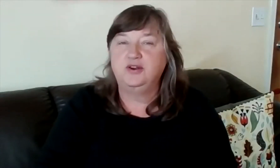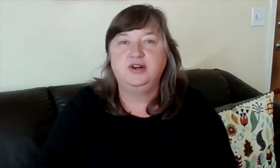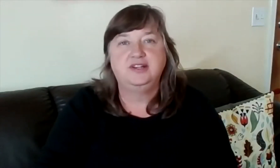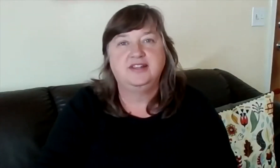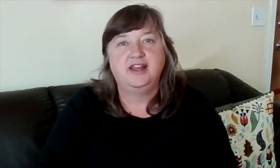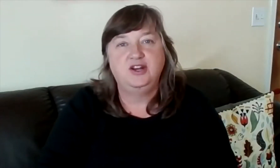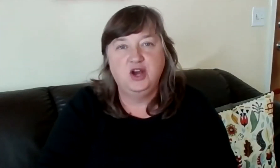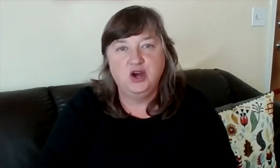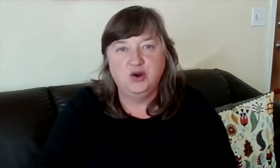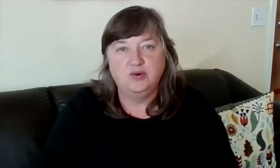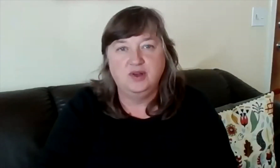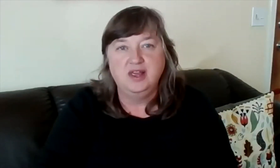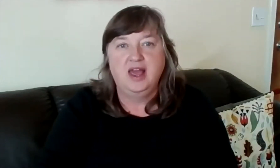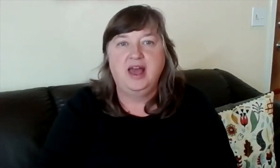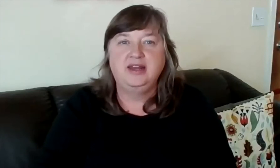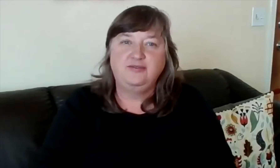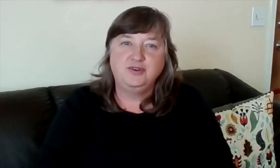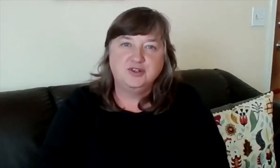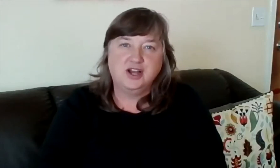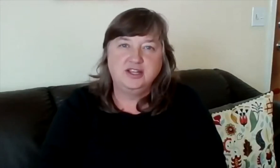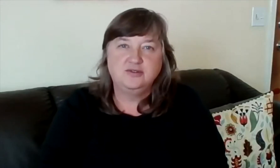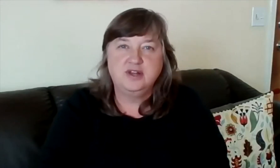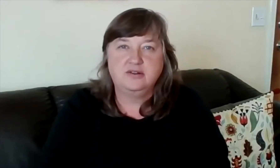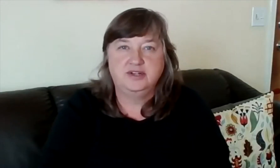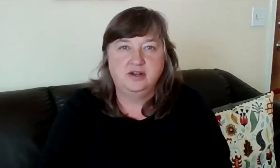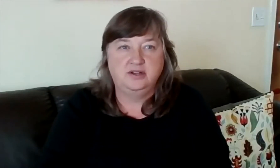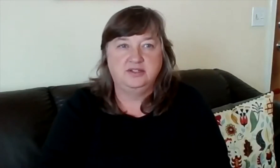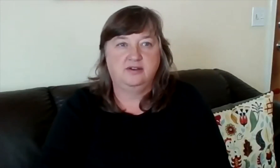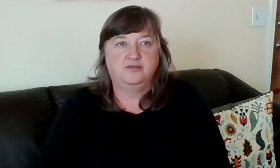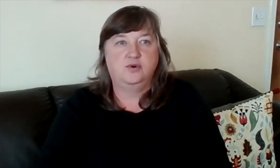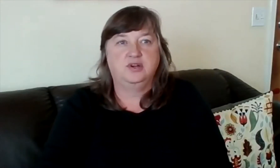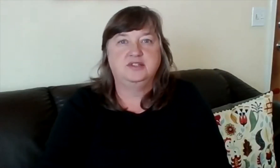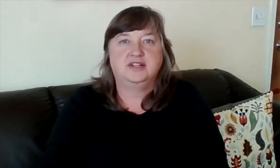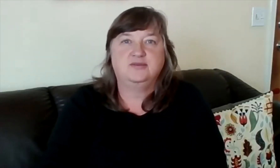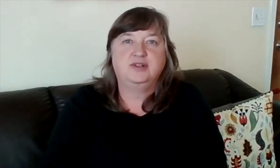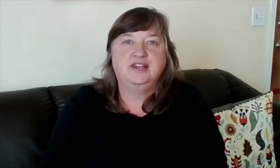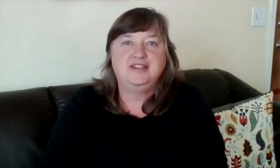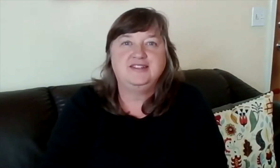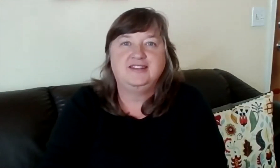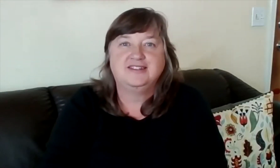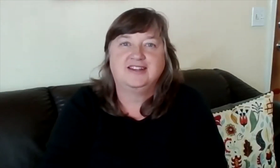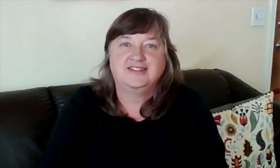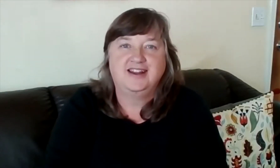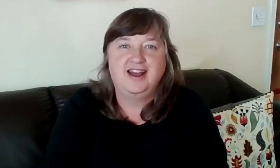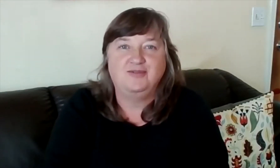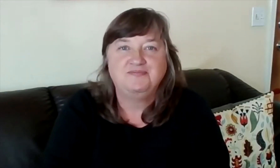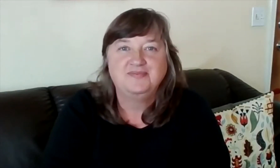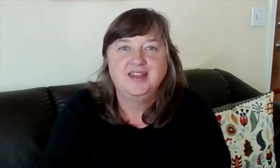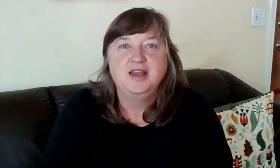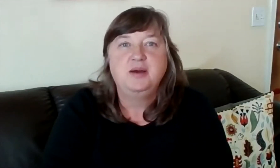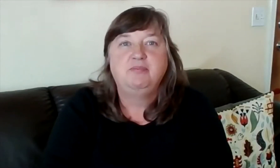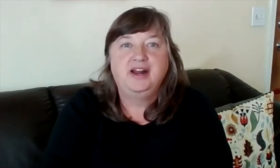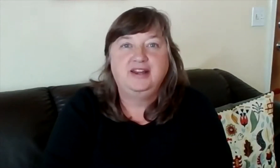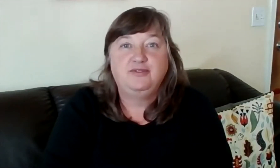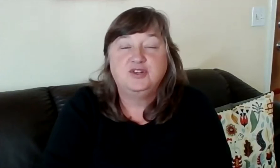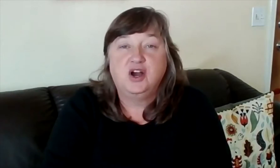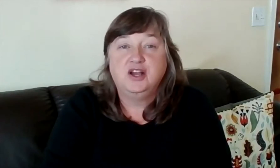going to say no. And if you're talking to another adult, of course, it's really easy to suss that out. But if you're